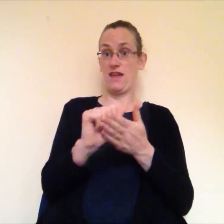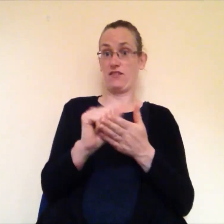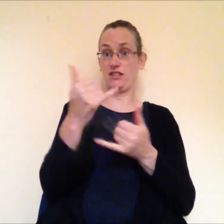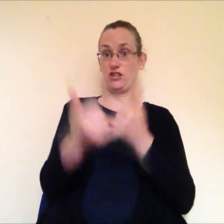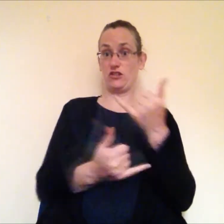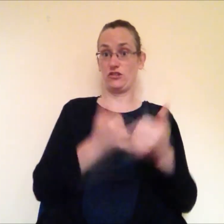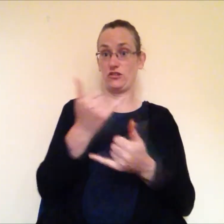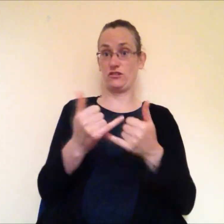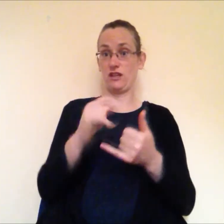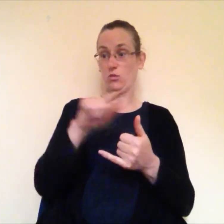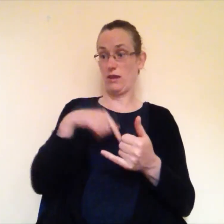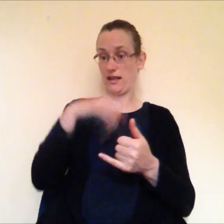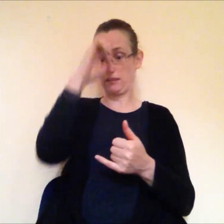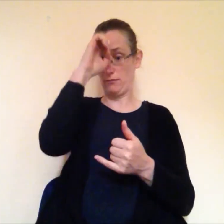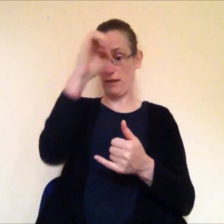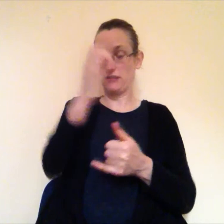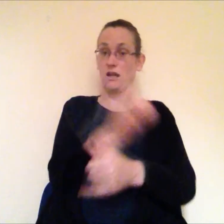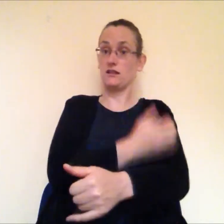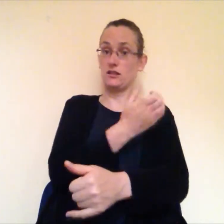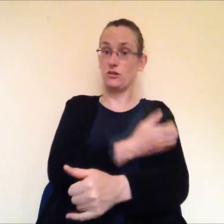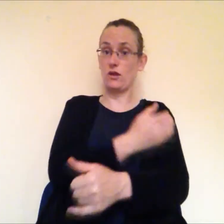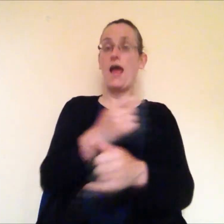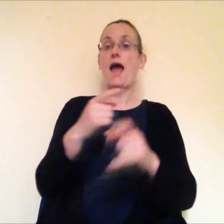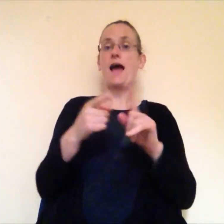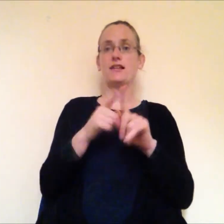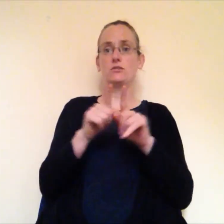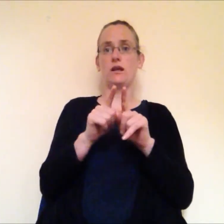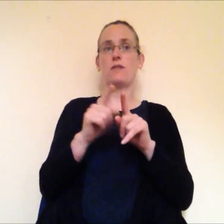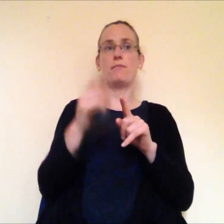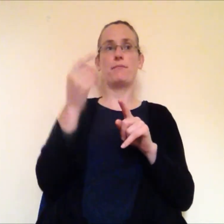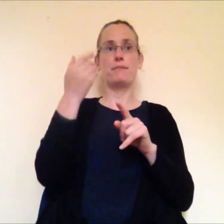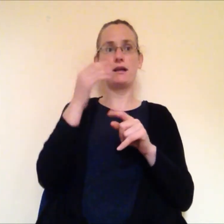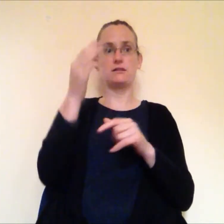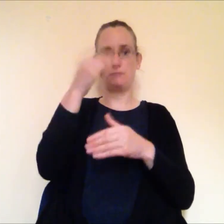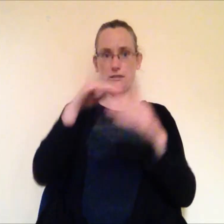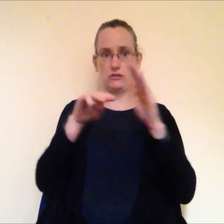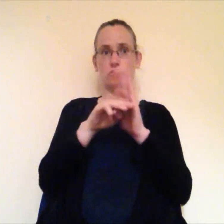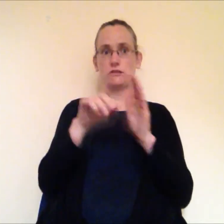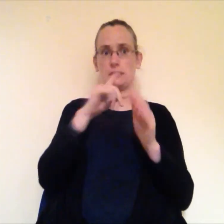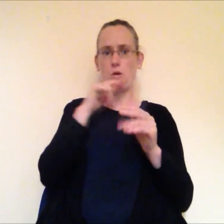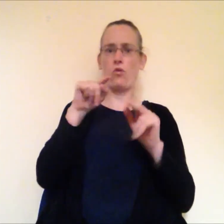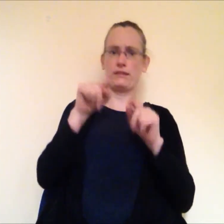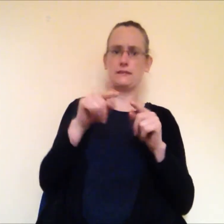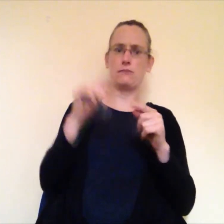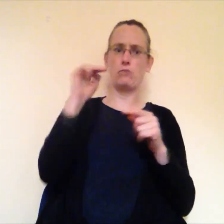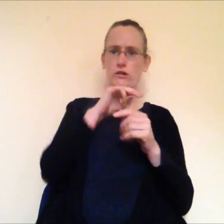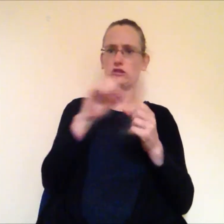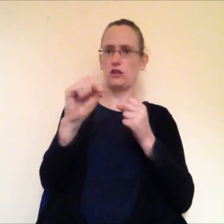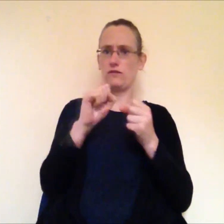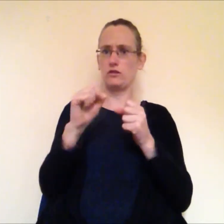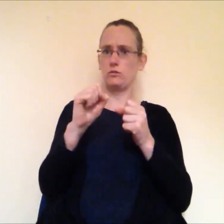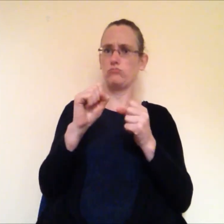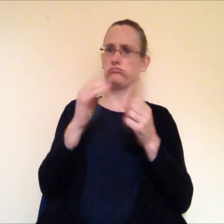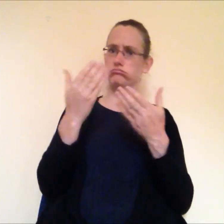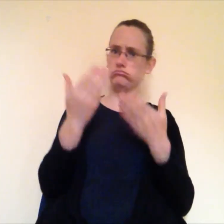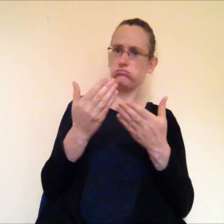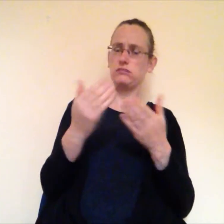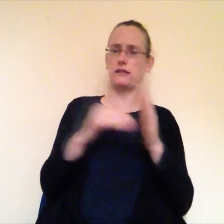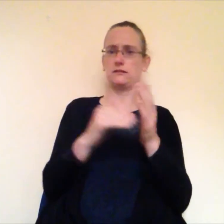there. And because there was a reassurance given that, no, this is a unique service and we recognise that. So it was completely out of